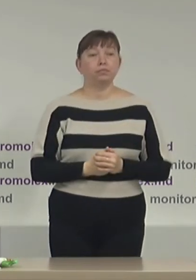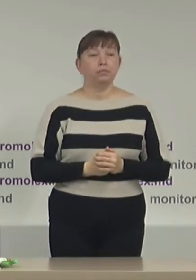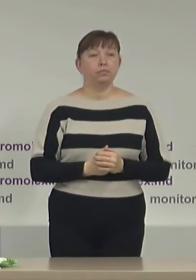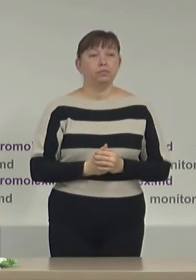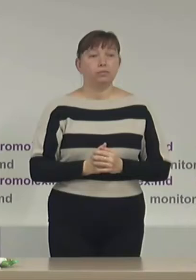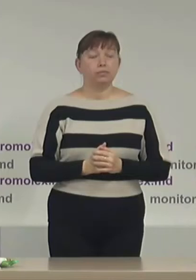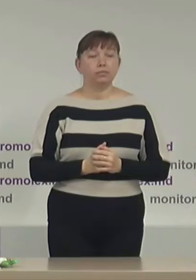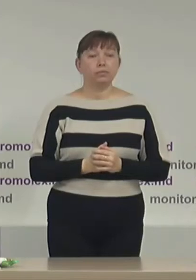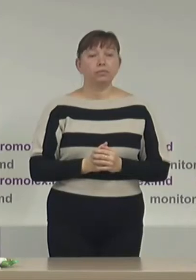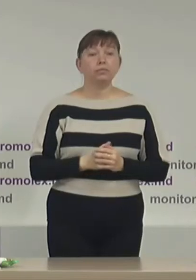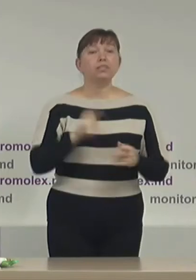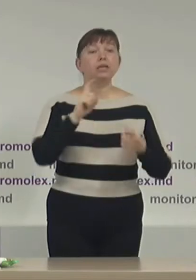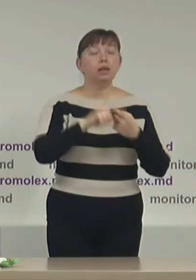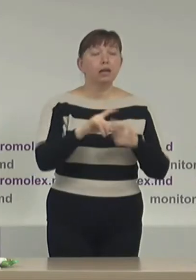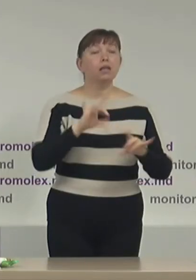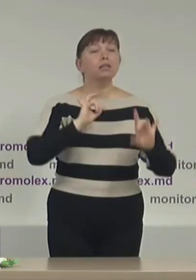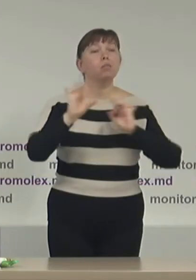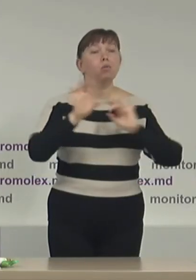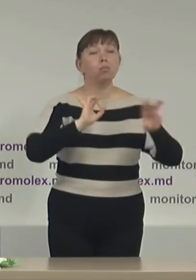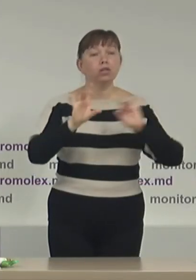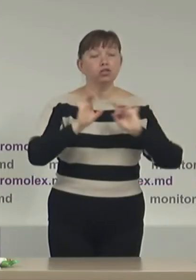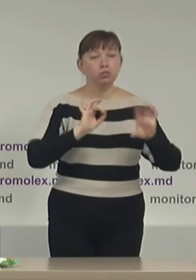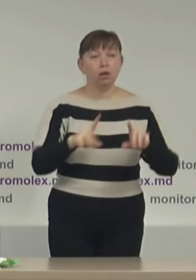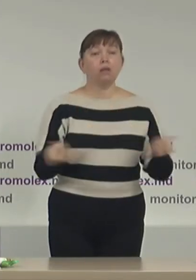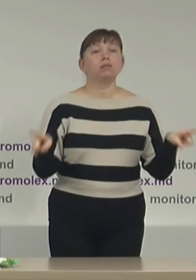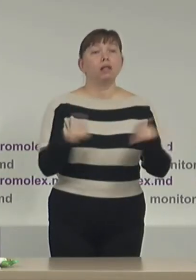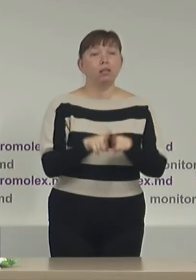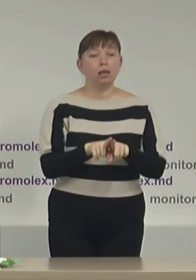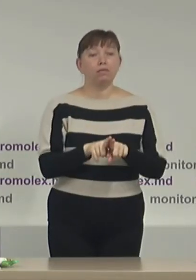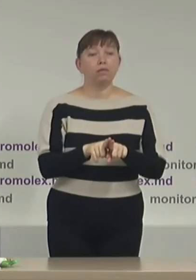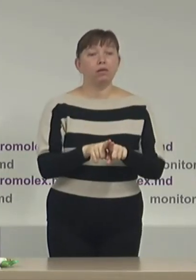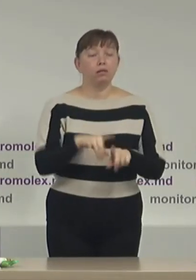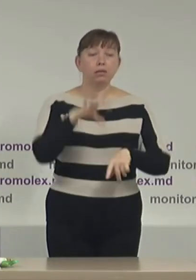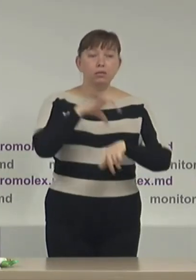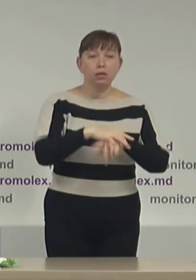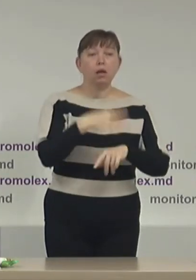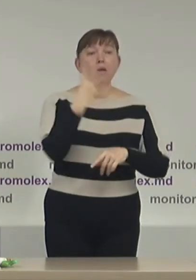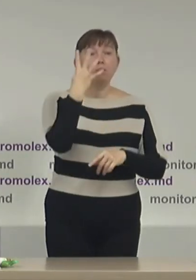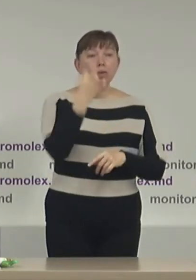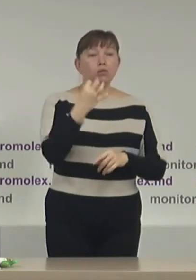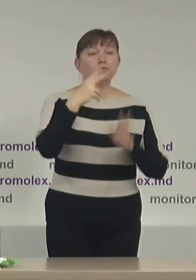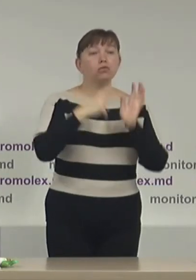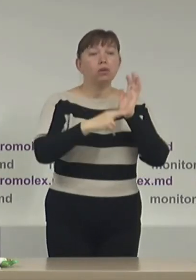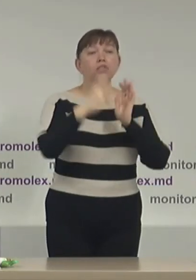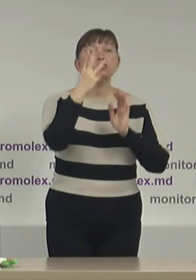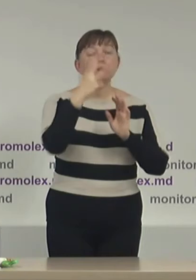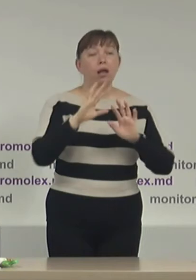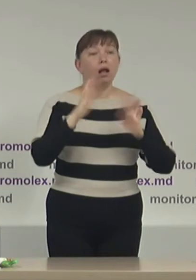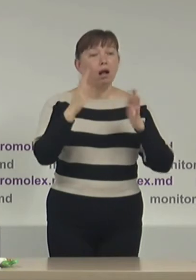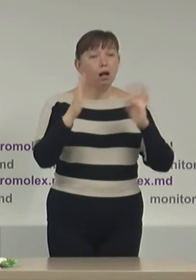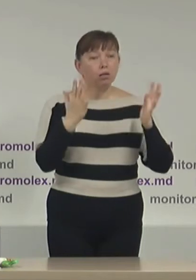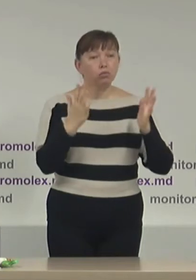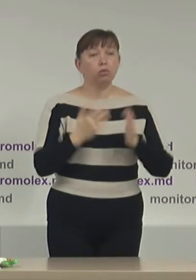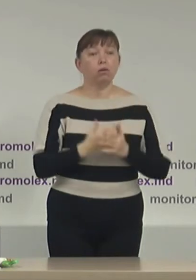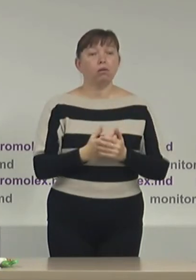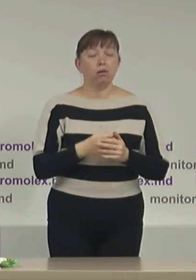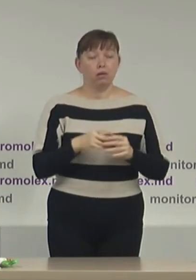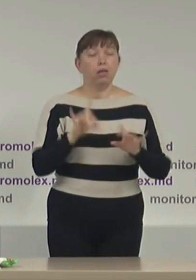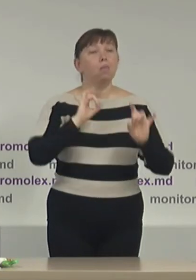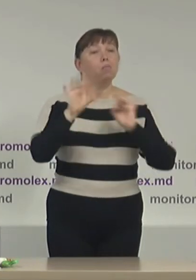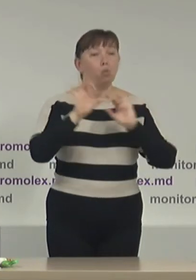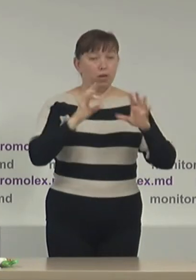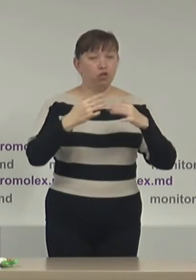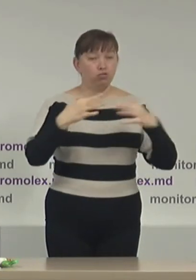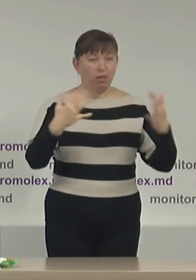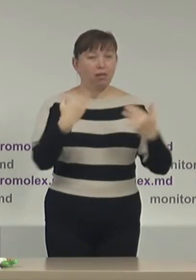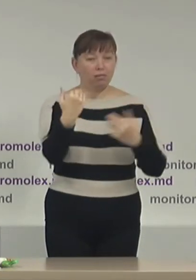of Socialists. As for advertising, also we have noticed at least